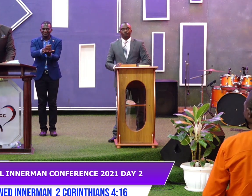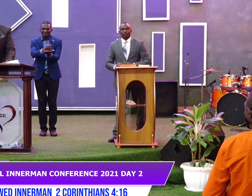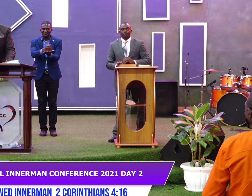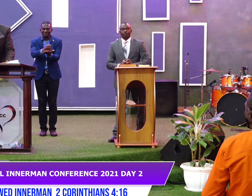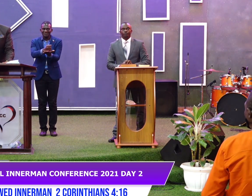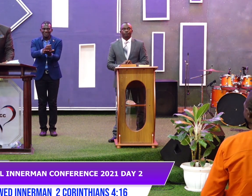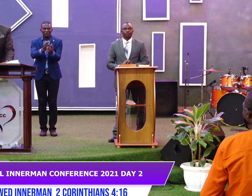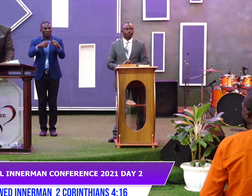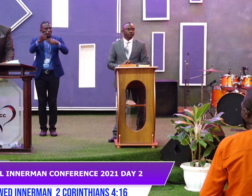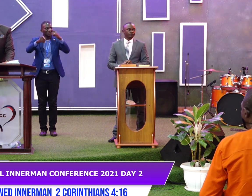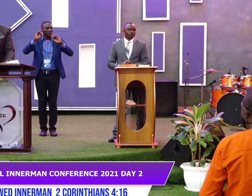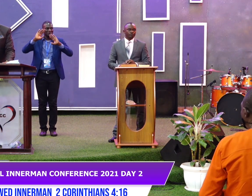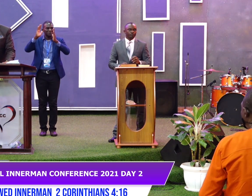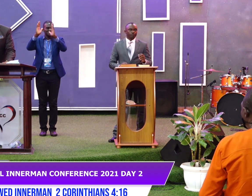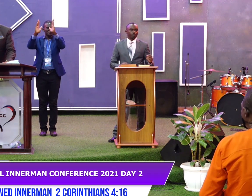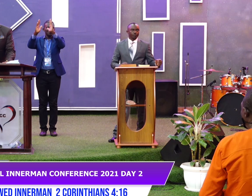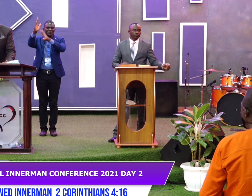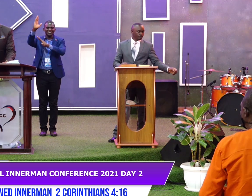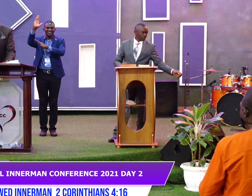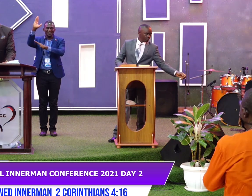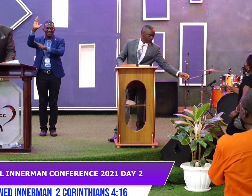Mkama tumongere ngali za amani.